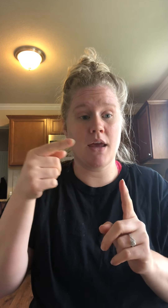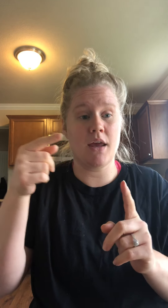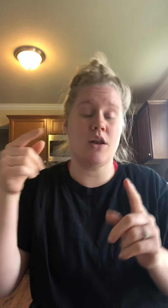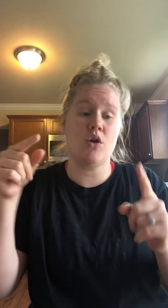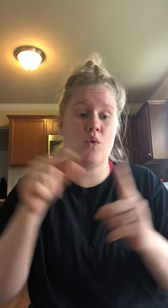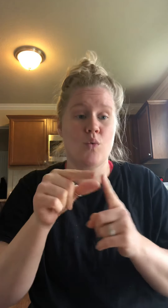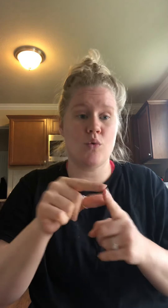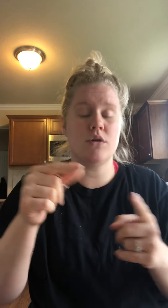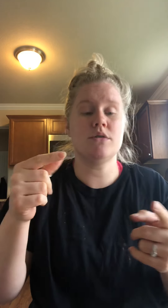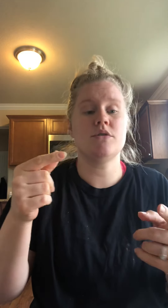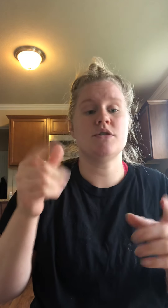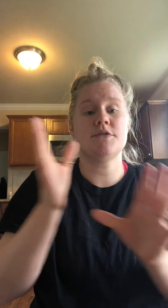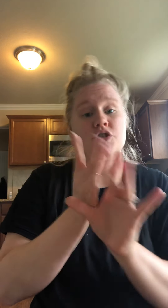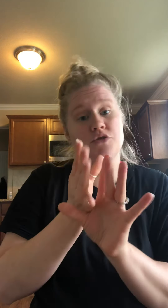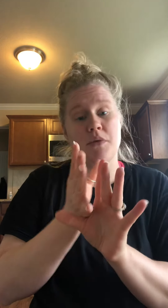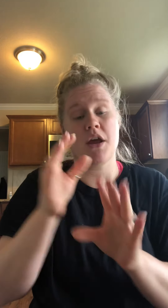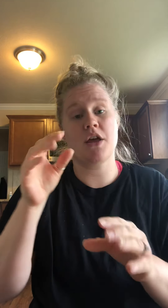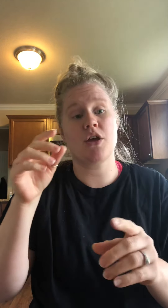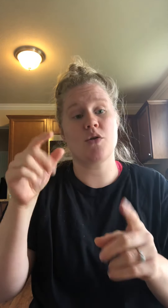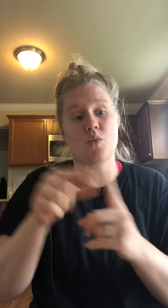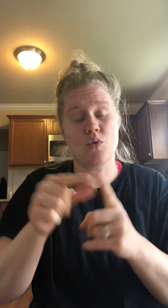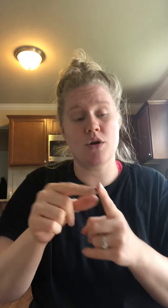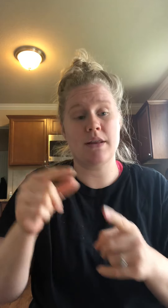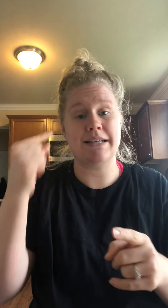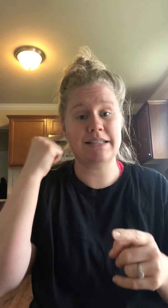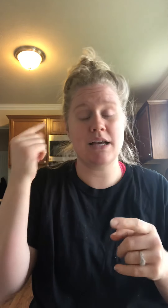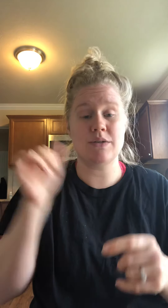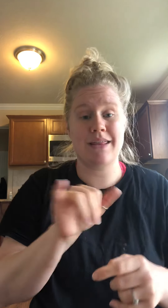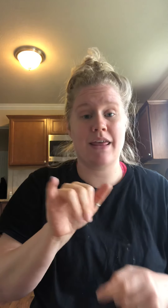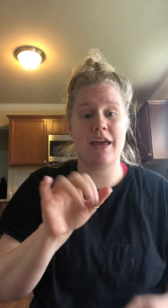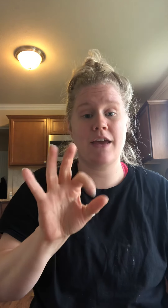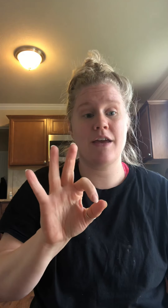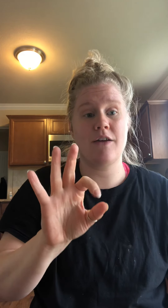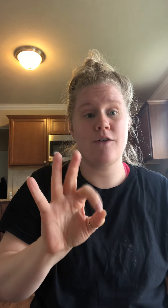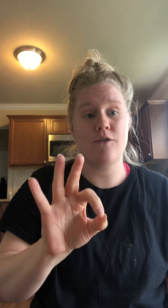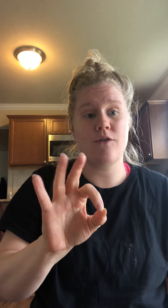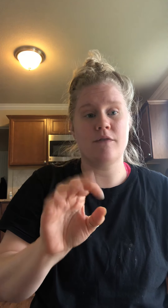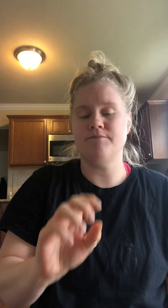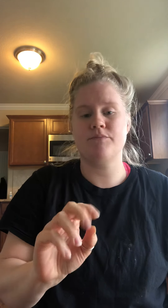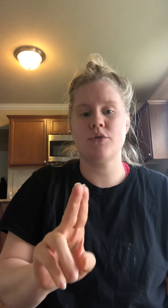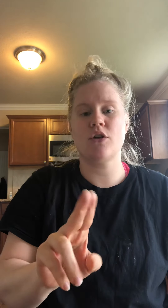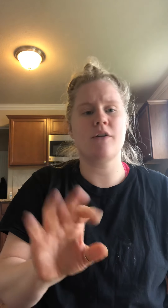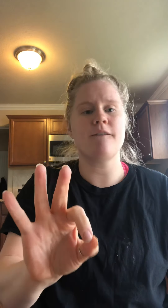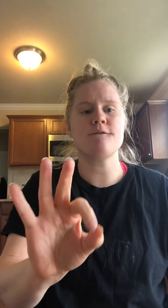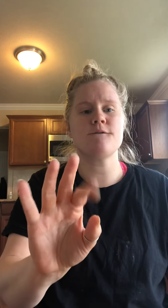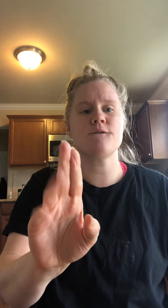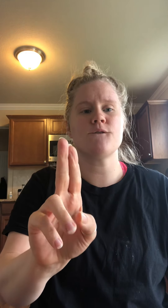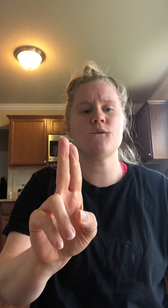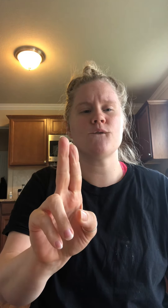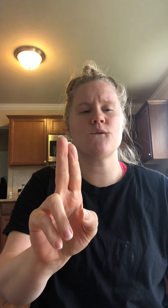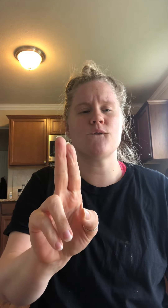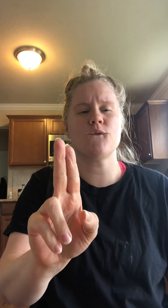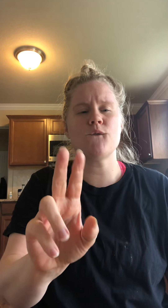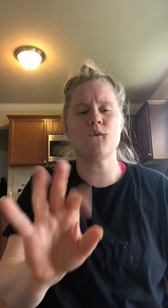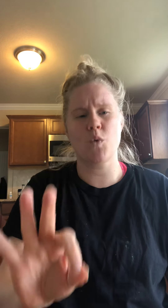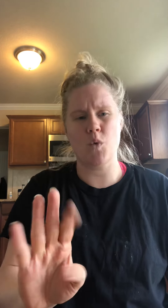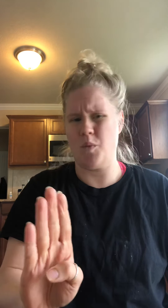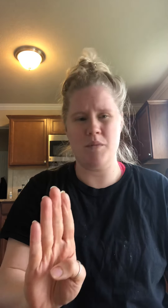foot. Now, back in those days, there was a different way to form the plural, and that was to add